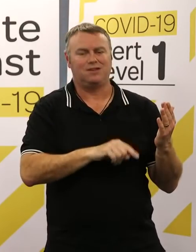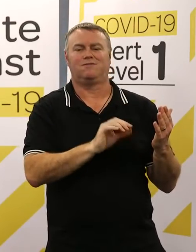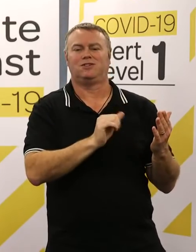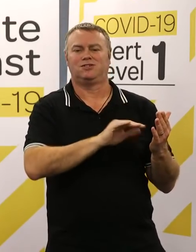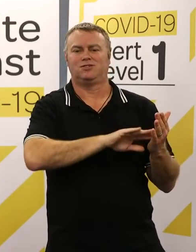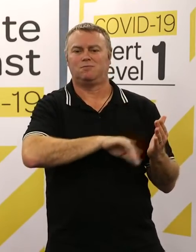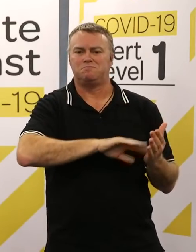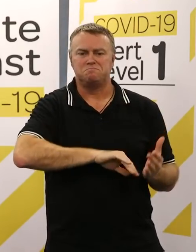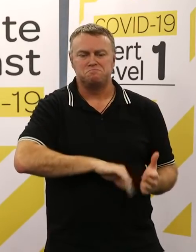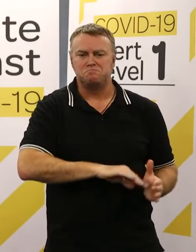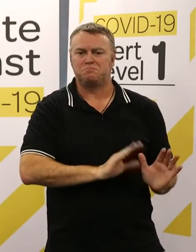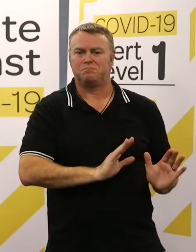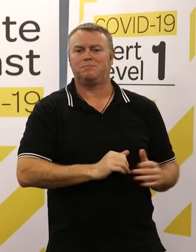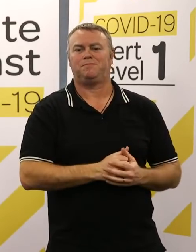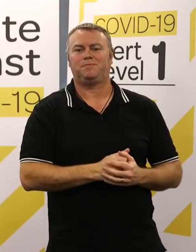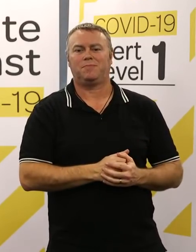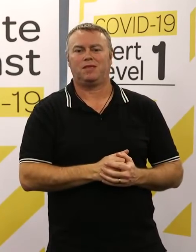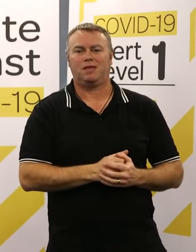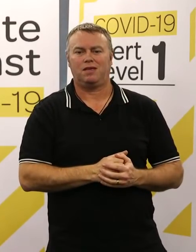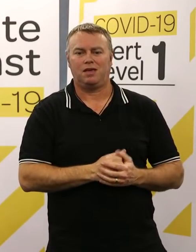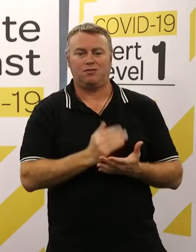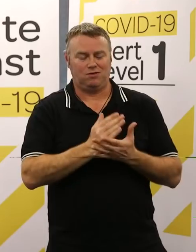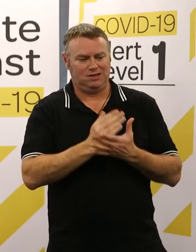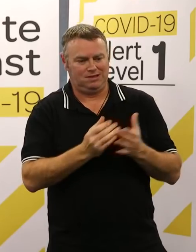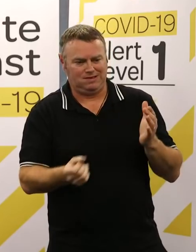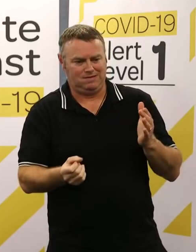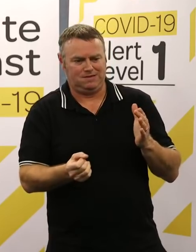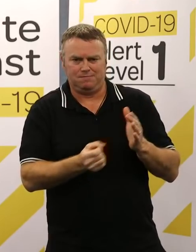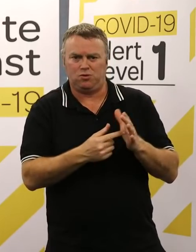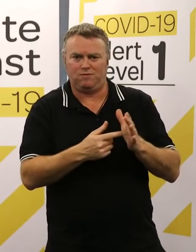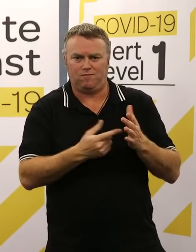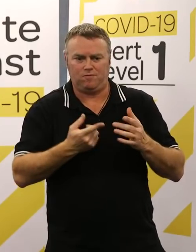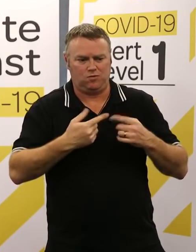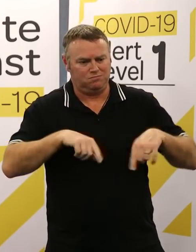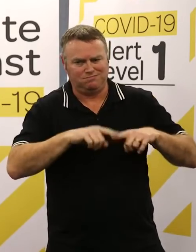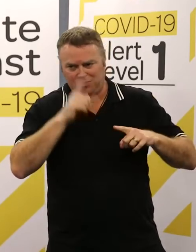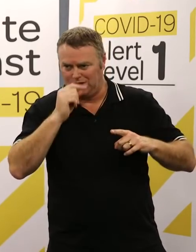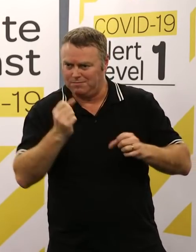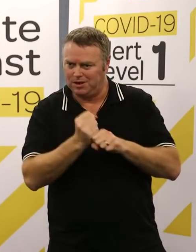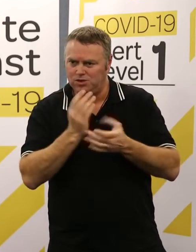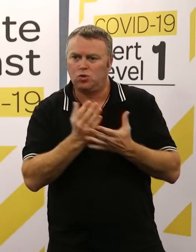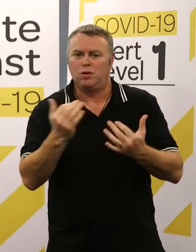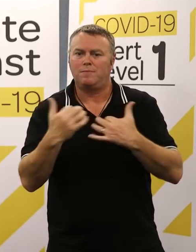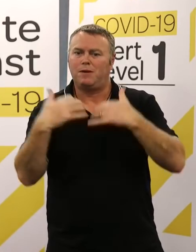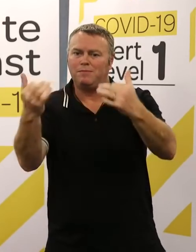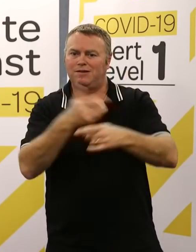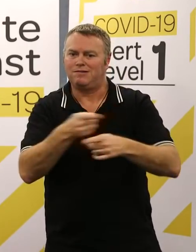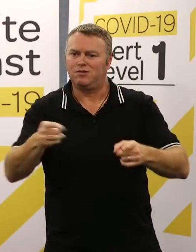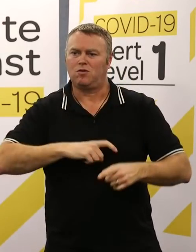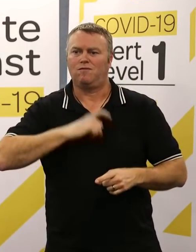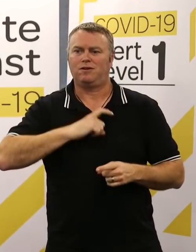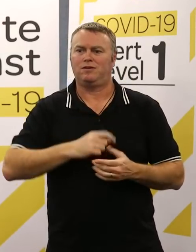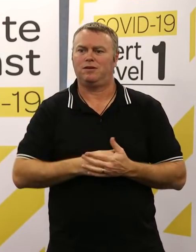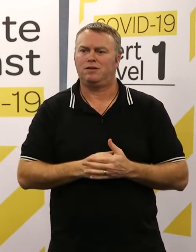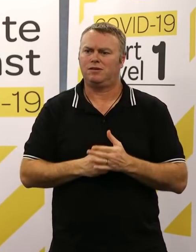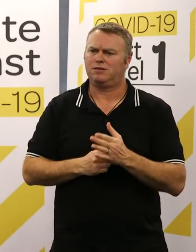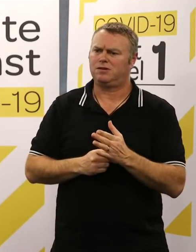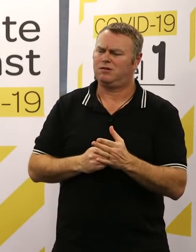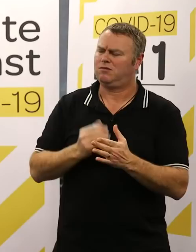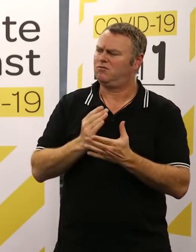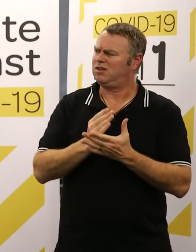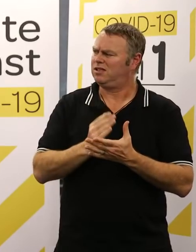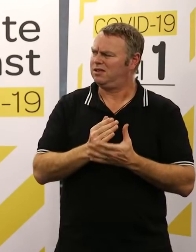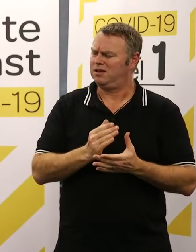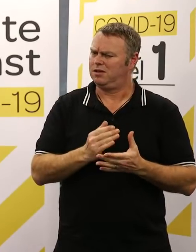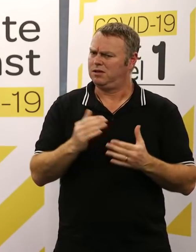that, I think, is an important part of us providing assurance to the wider public. How frustrating is it that you have been able to contact these people? It's quite a large